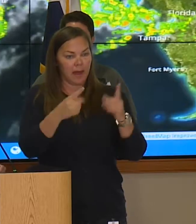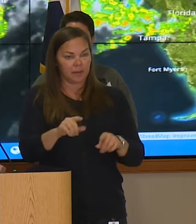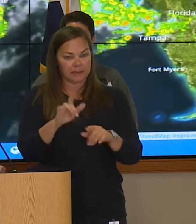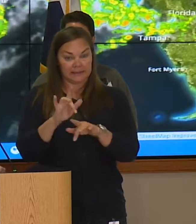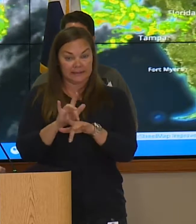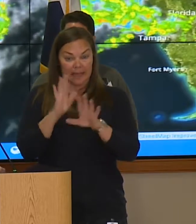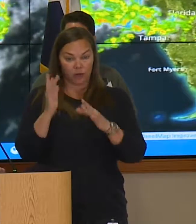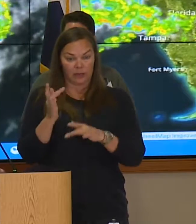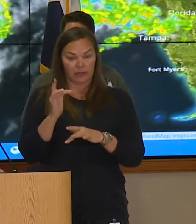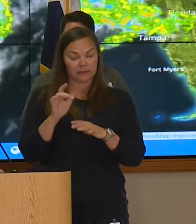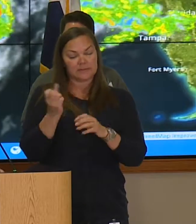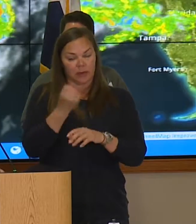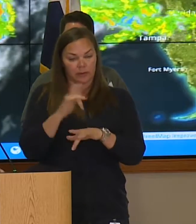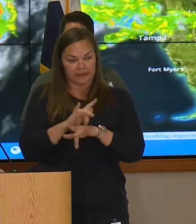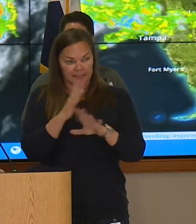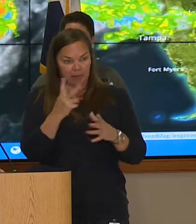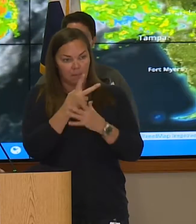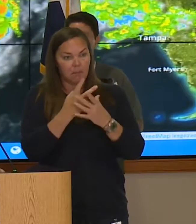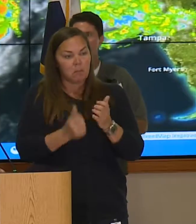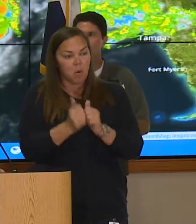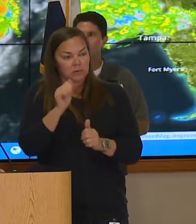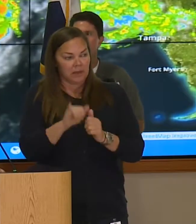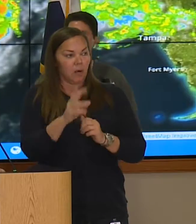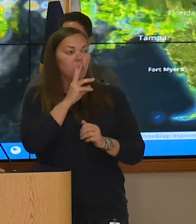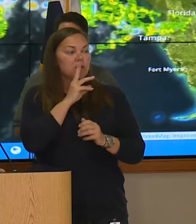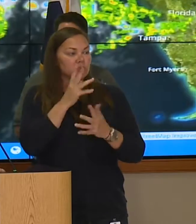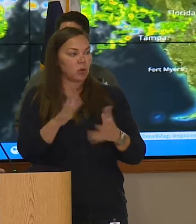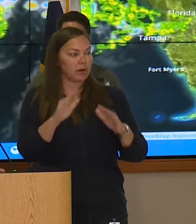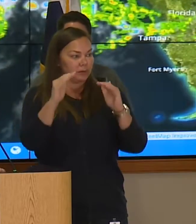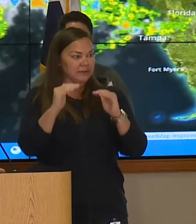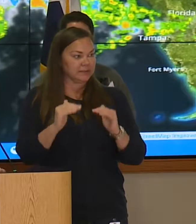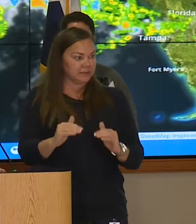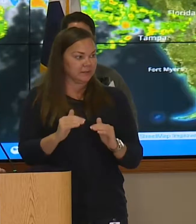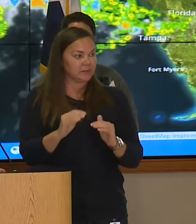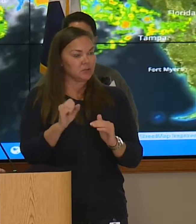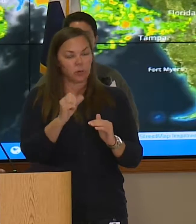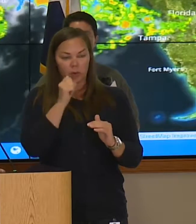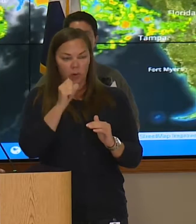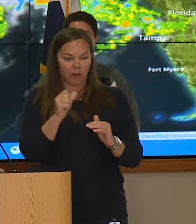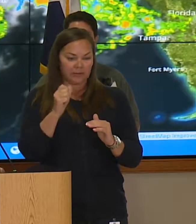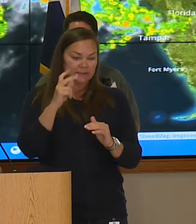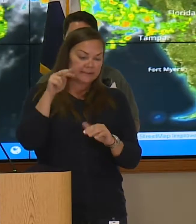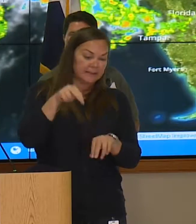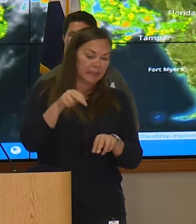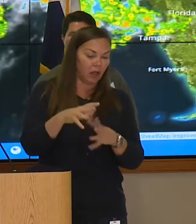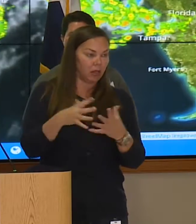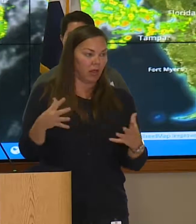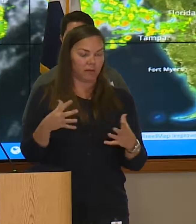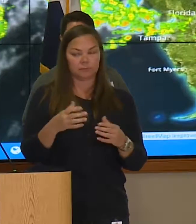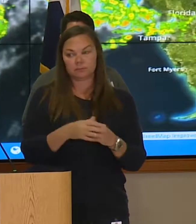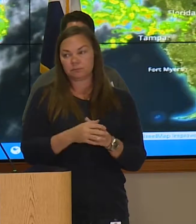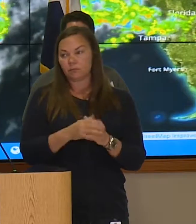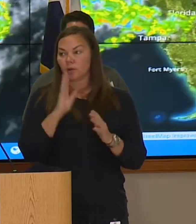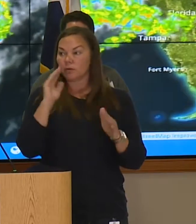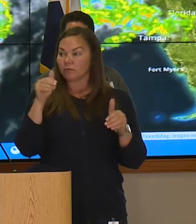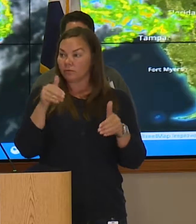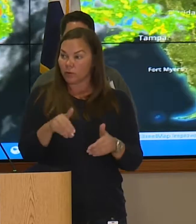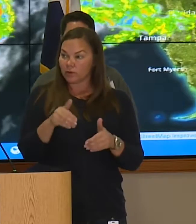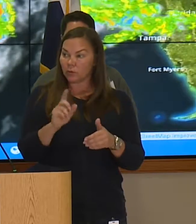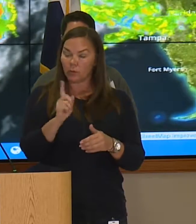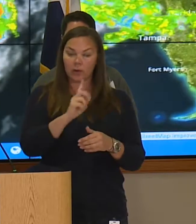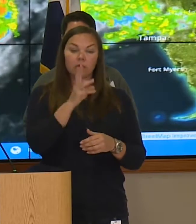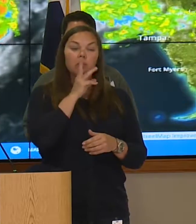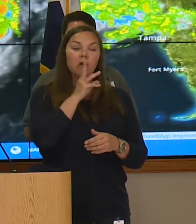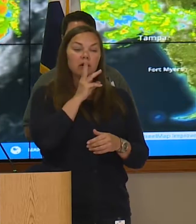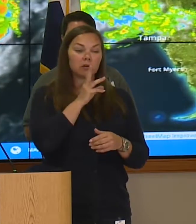Sunday in the southeast part of the county, most of that water has already gone down, and so there's not a whole lot to see from the air in those areas. So we're focusing on where